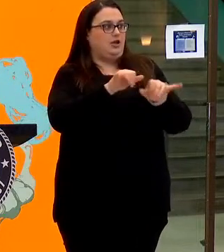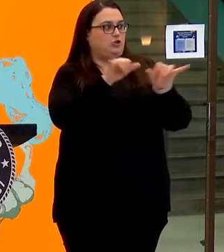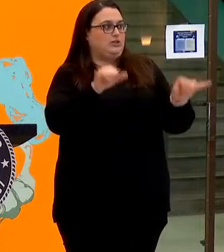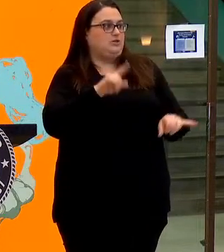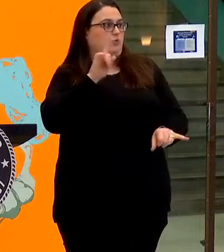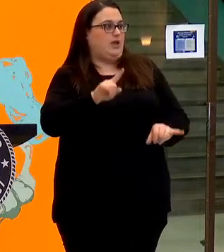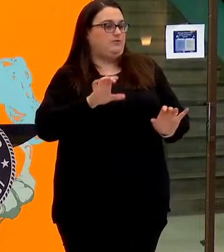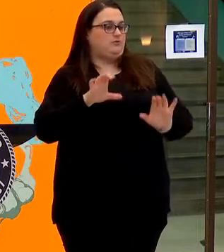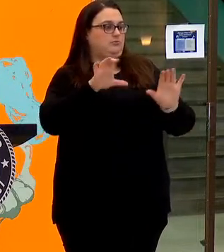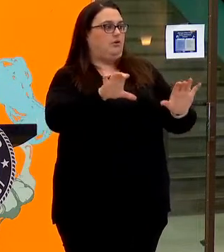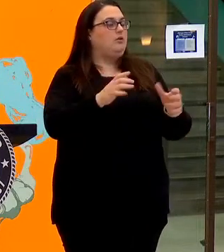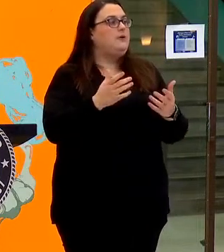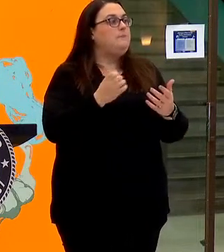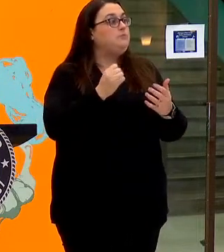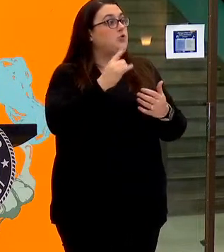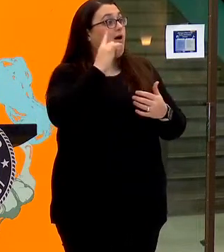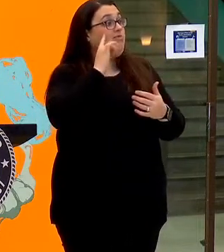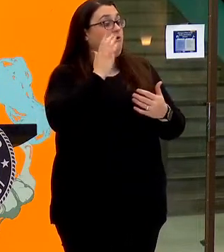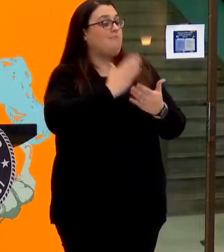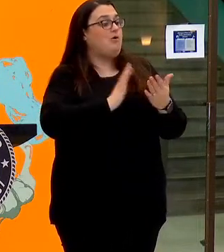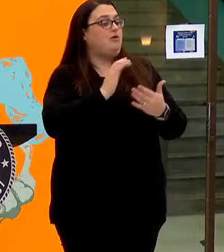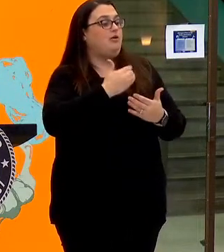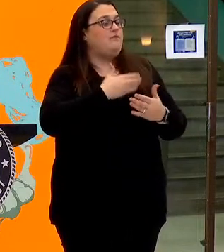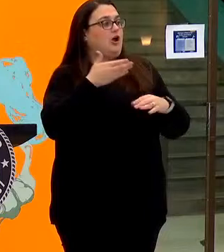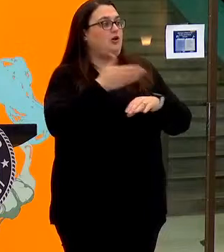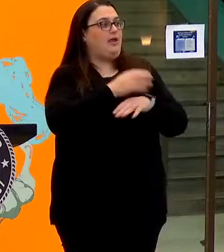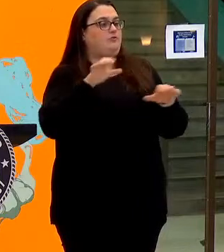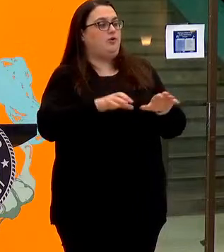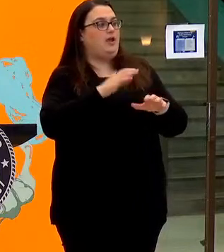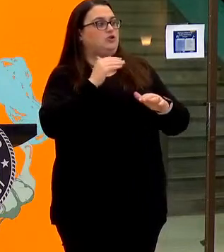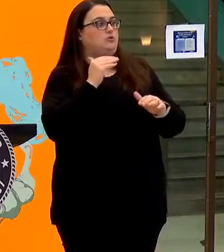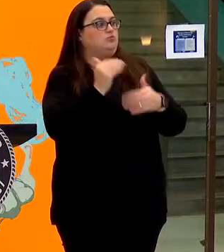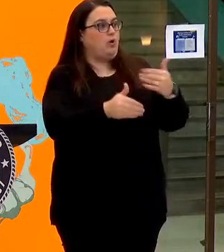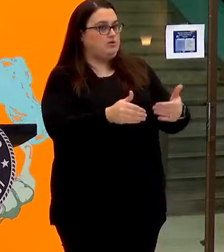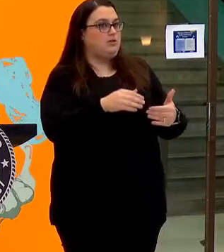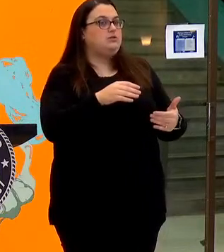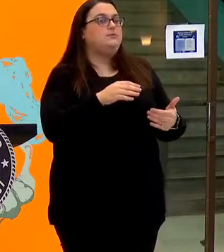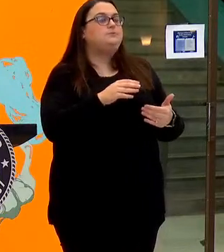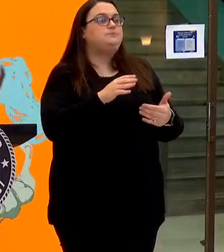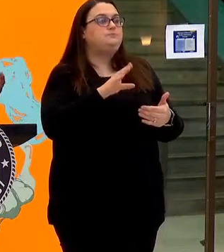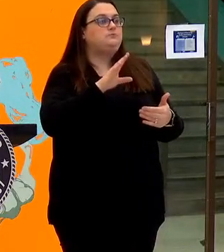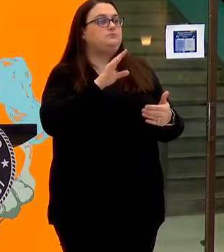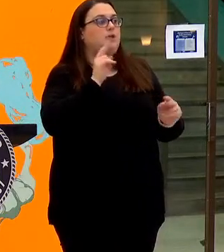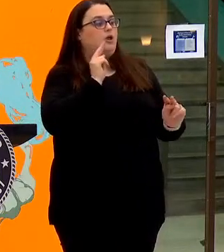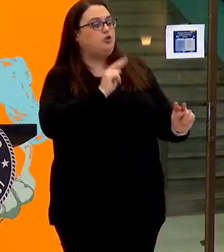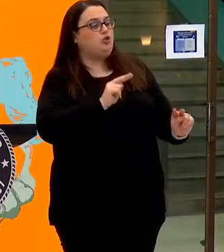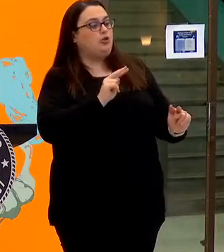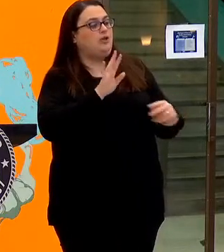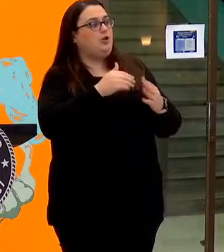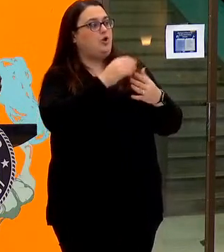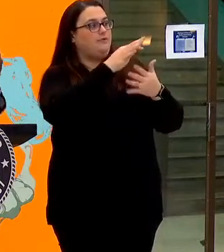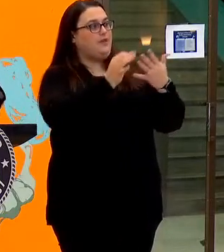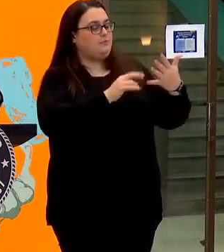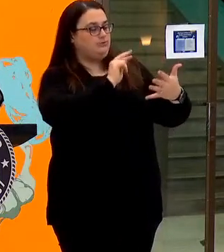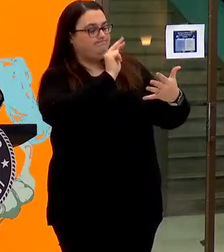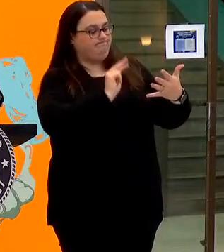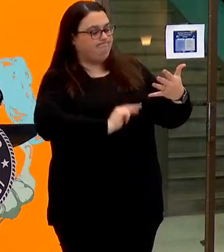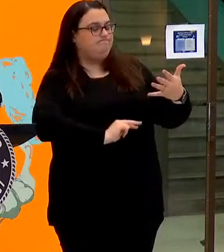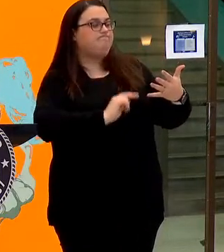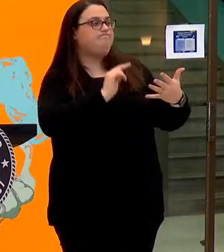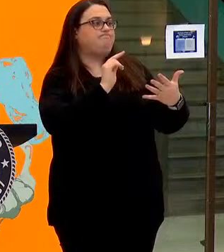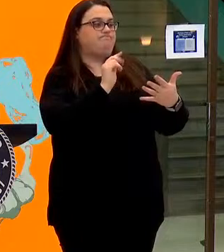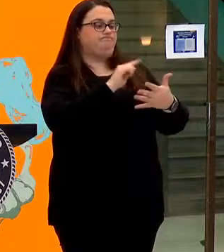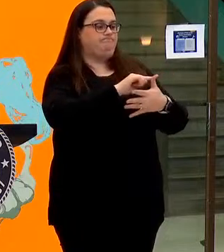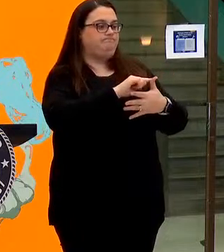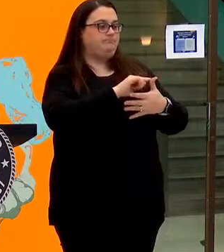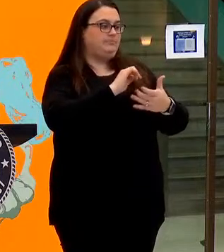system. And so I think part of our after-action process is looking at all of the options, right?